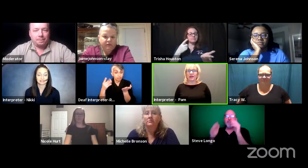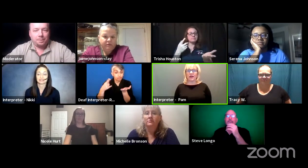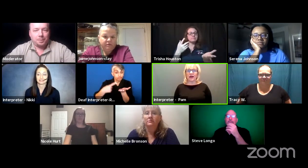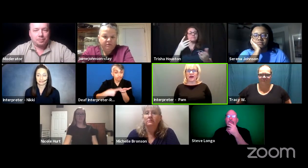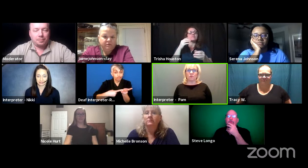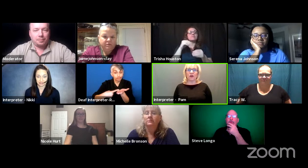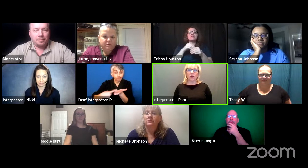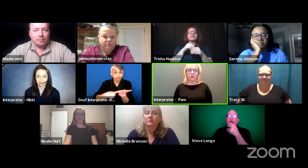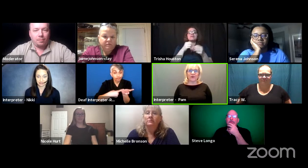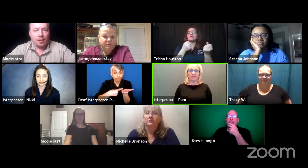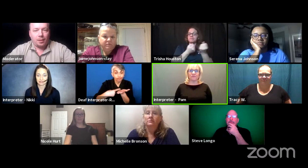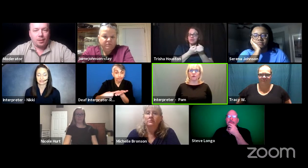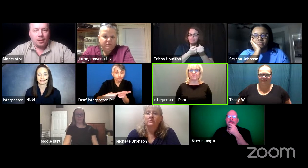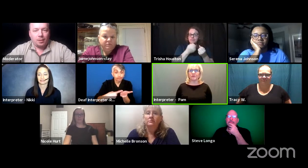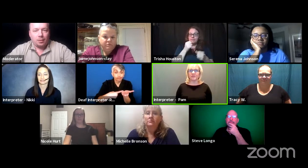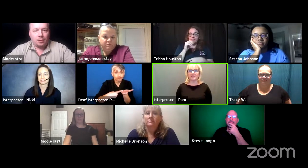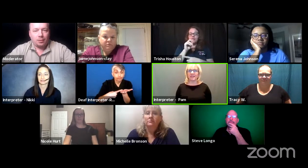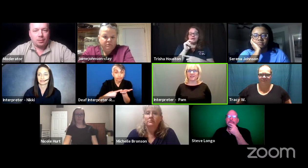Okay, we are opening the floor for discussion